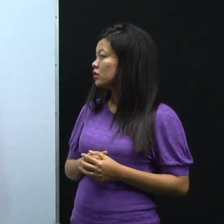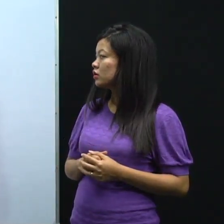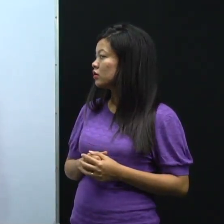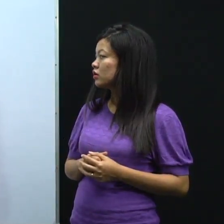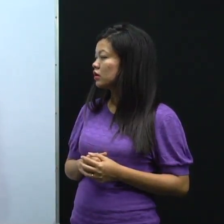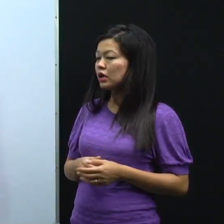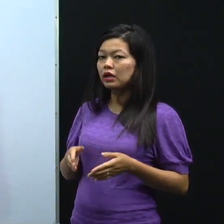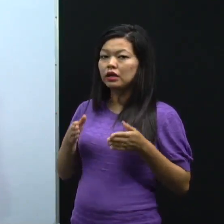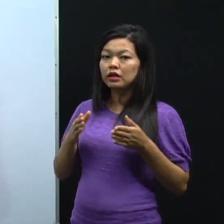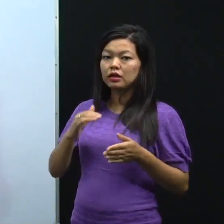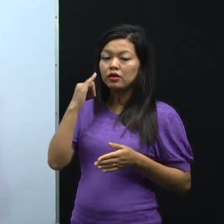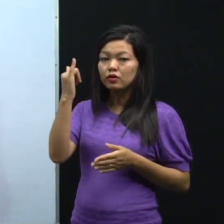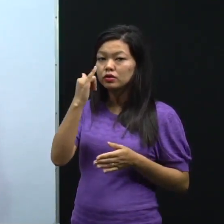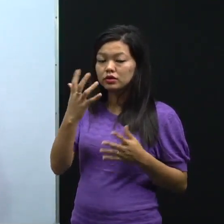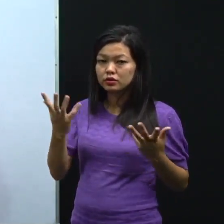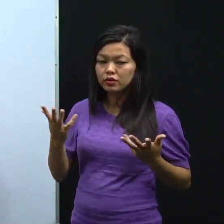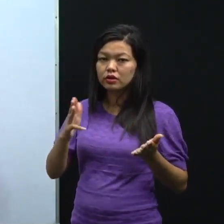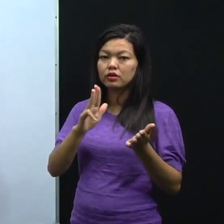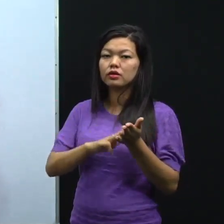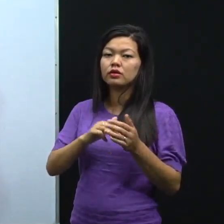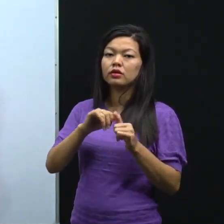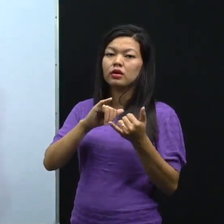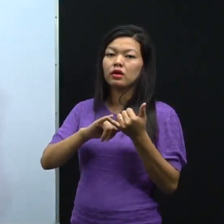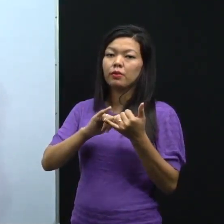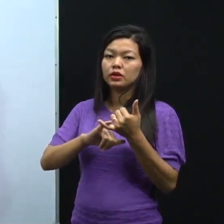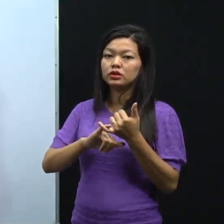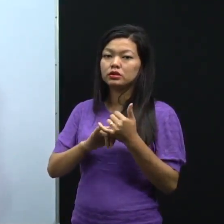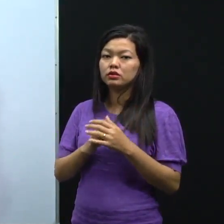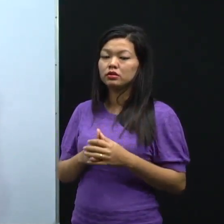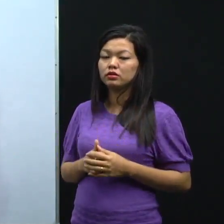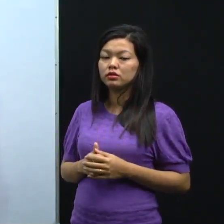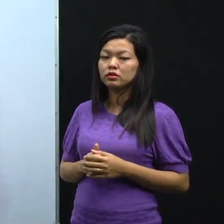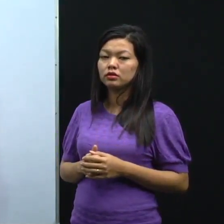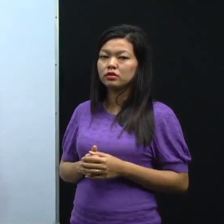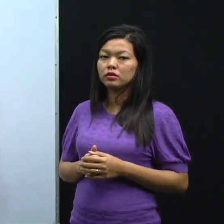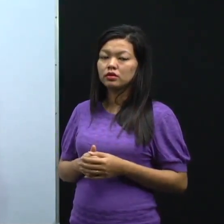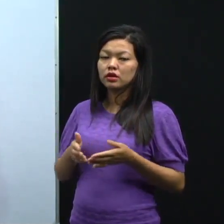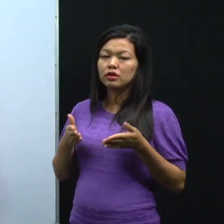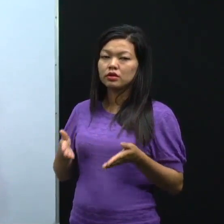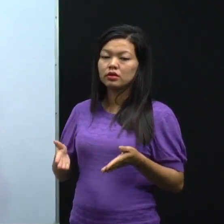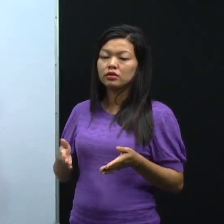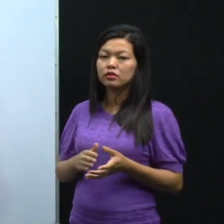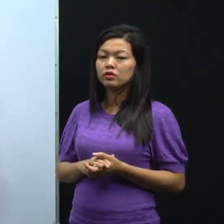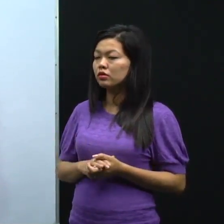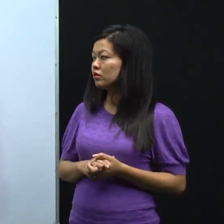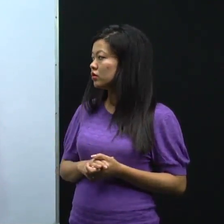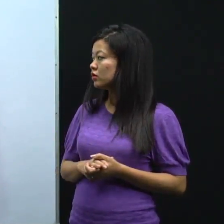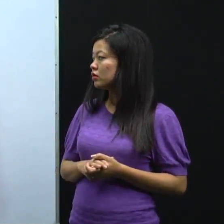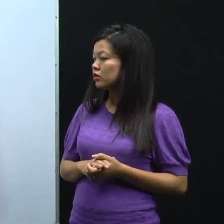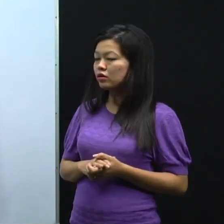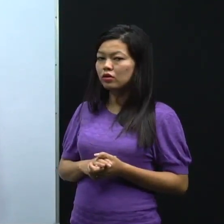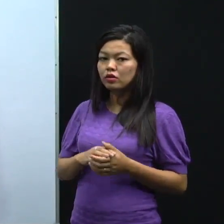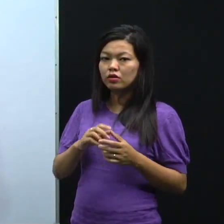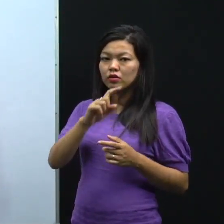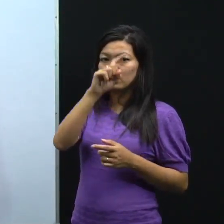find the mass, okay? We have to find the mass. And now, they have from the